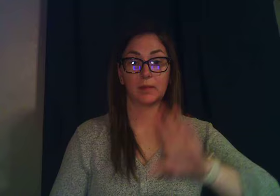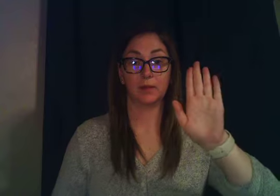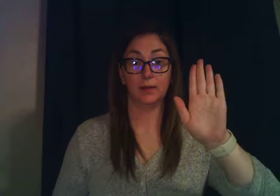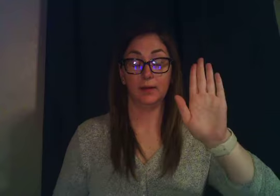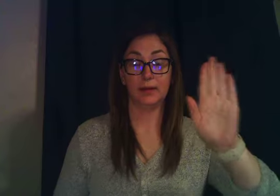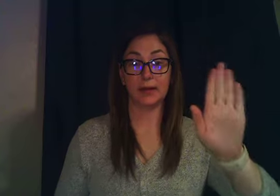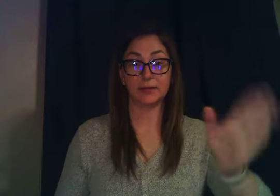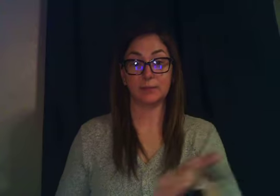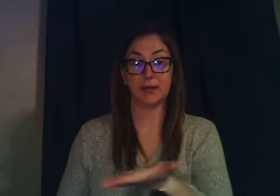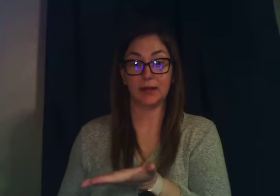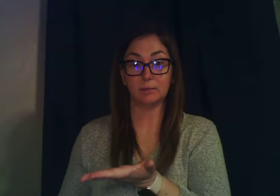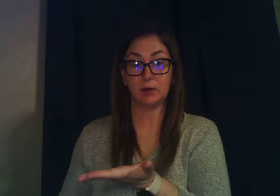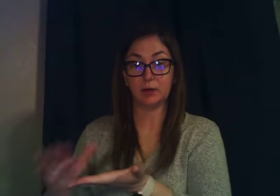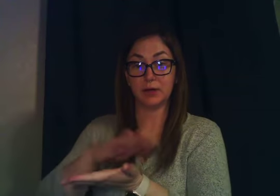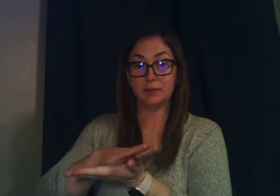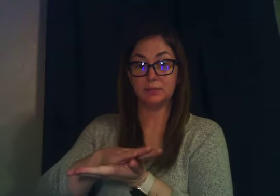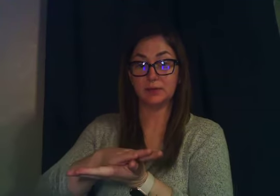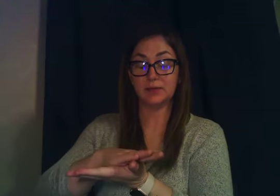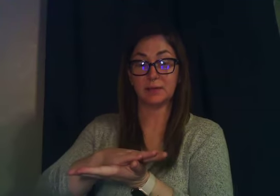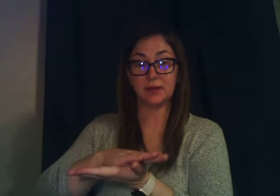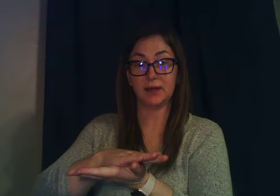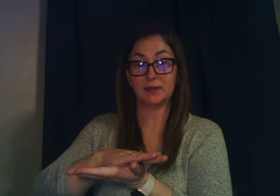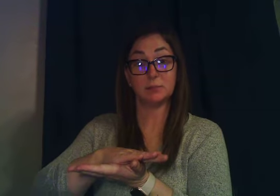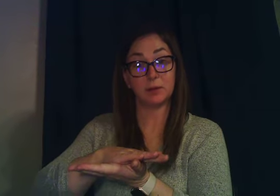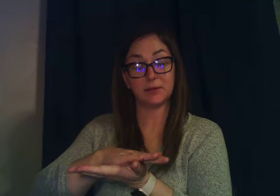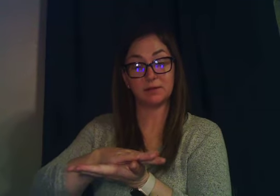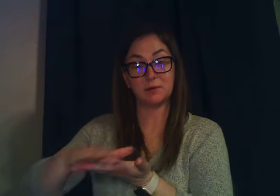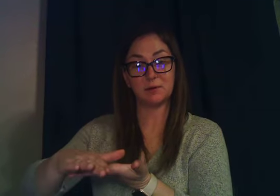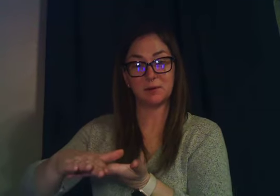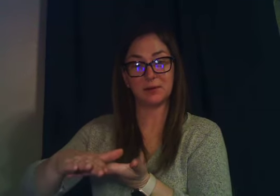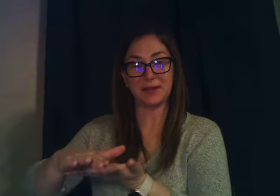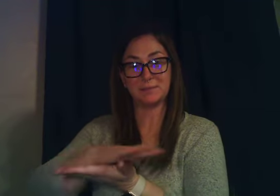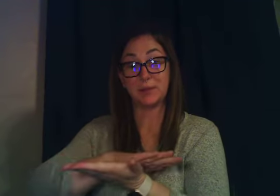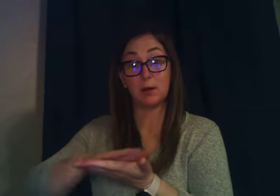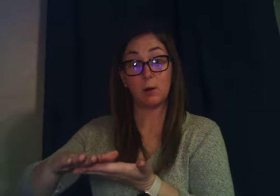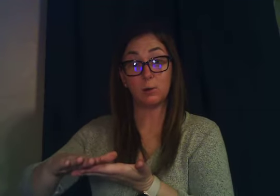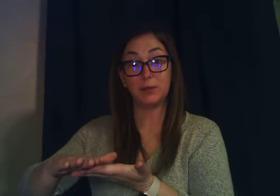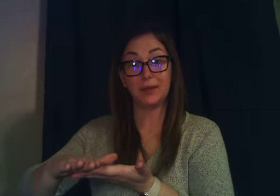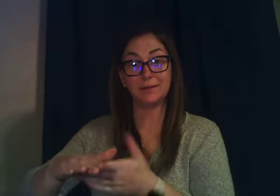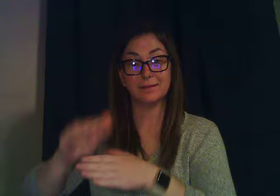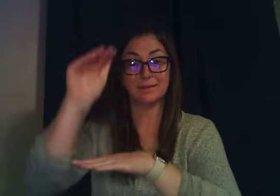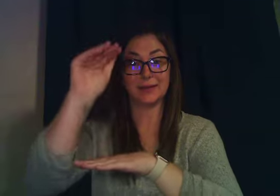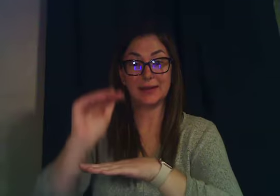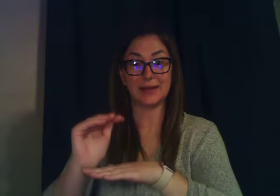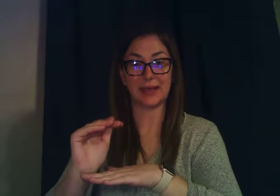Non-dominant hand, palm up. Dominant hand, palm down. Holy. Holy Night.